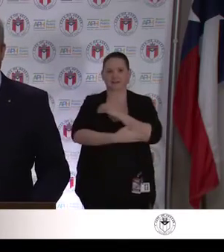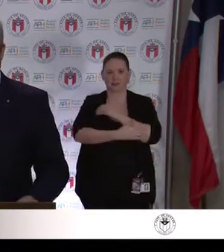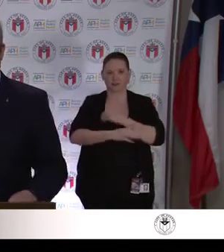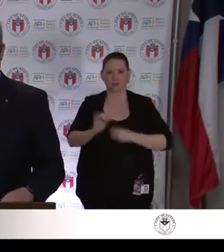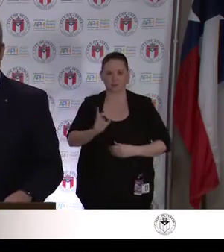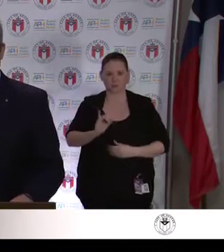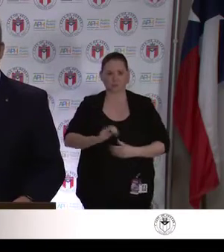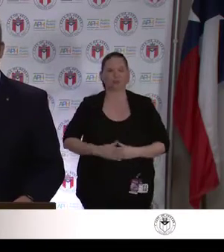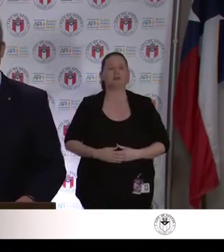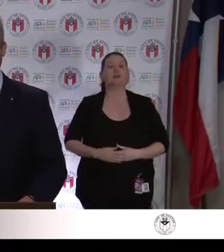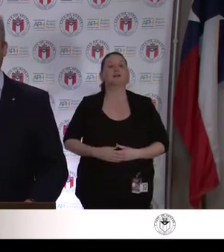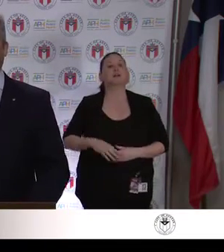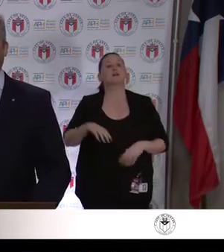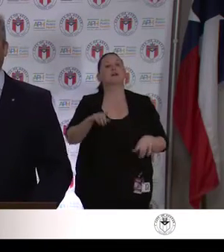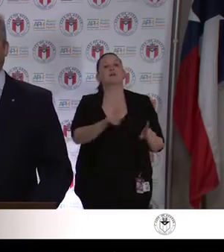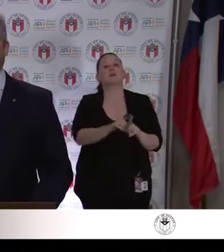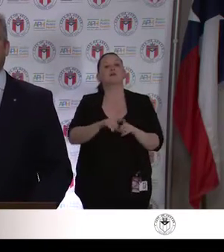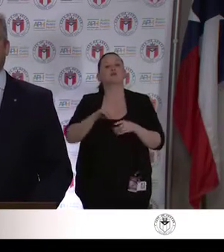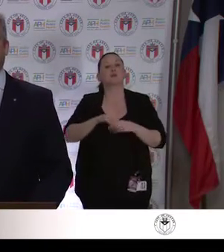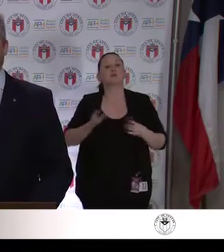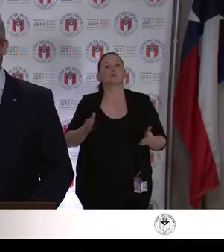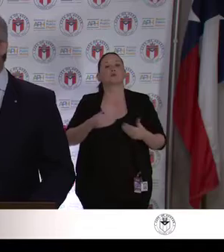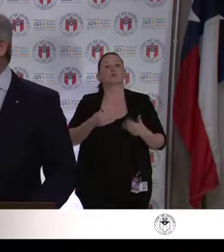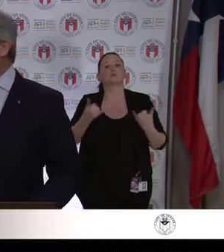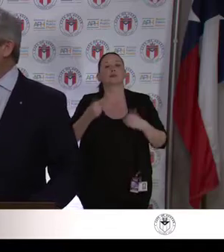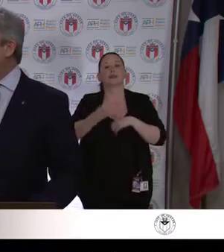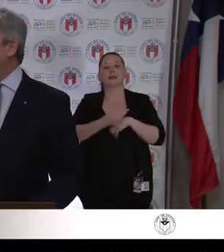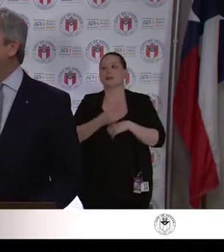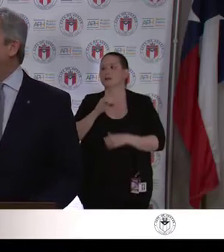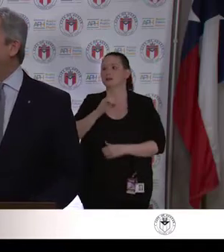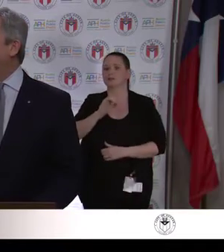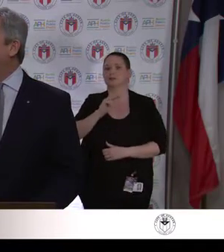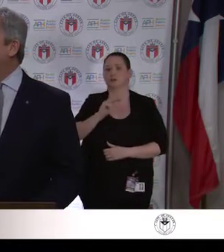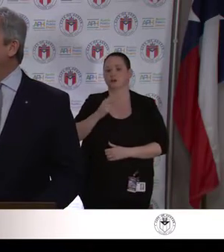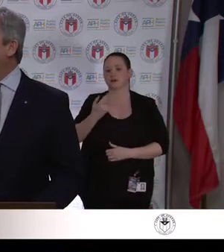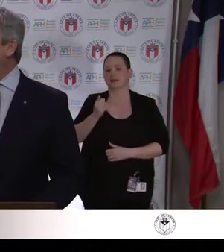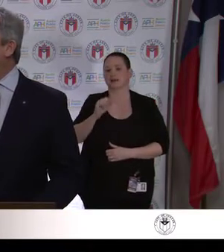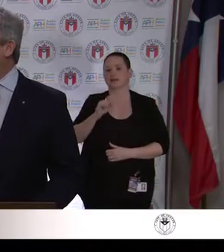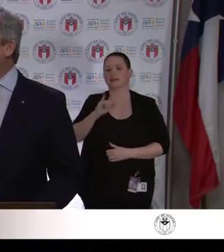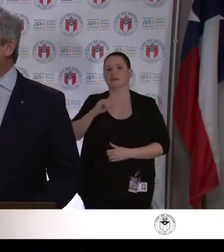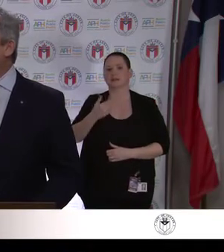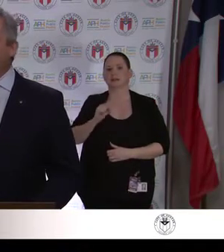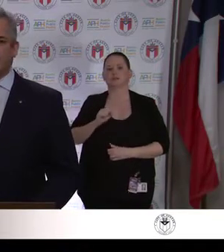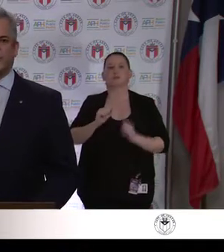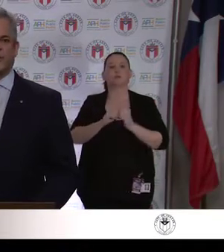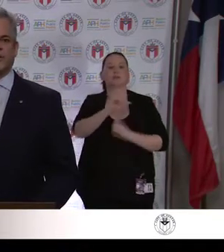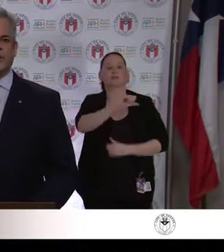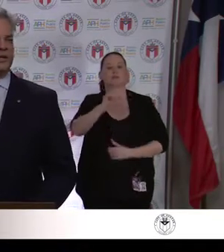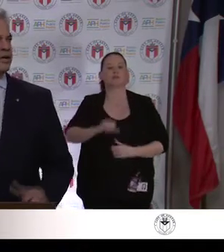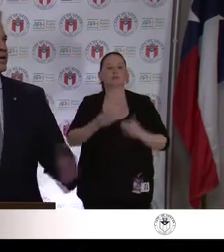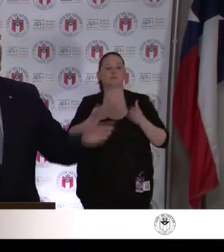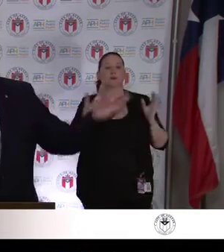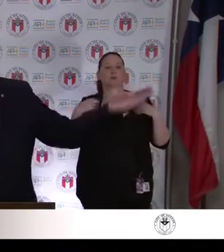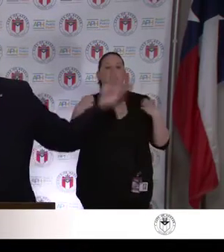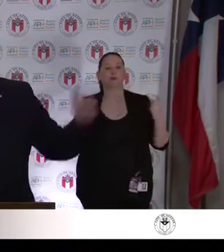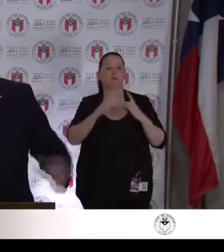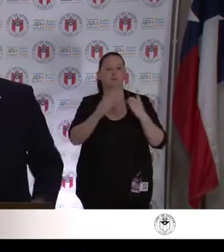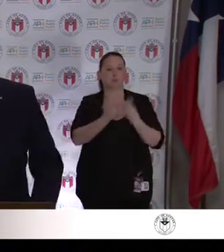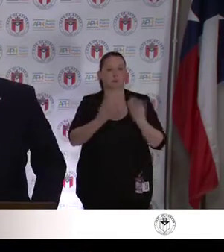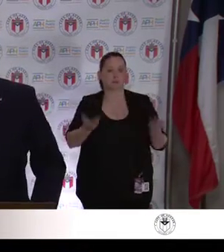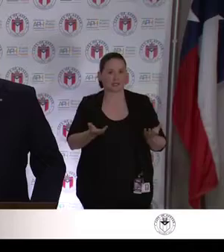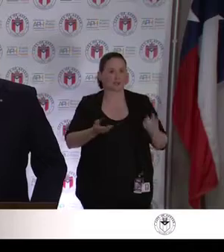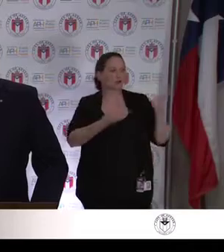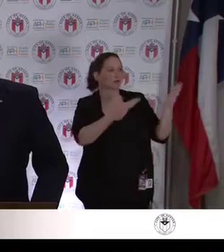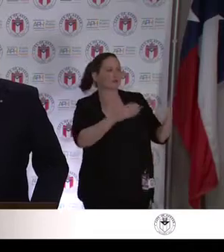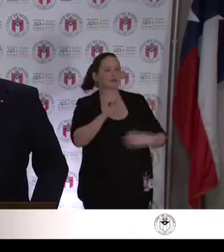well. Also in the room with us today, Don Hastings with the Austin Public Health Department was here, and